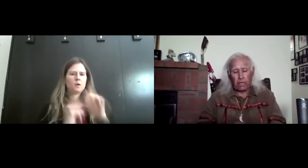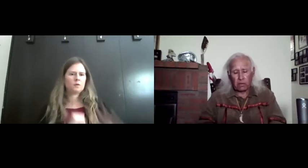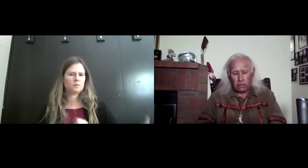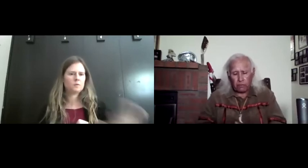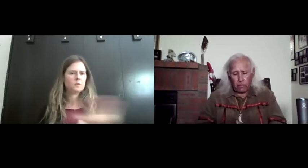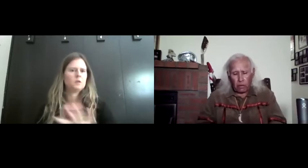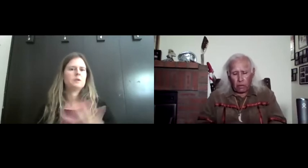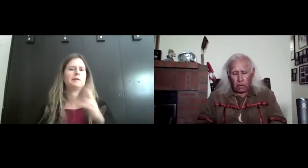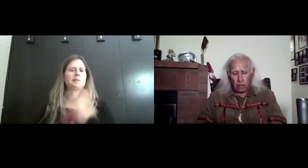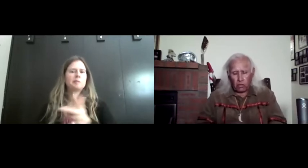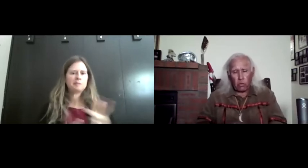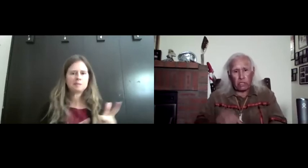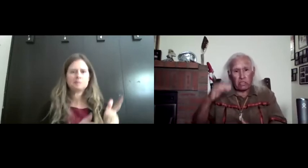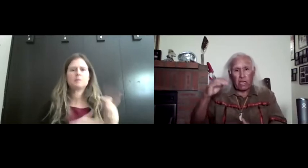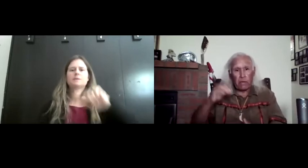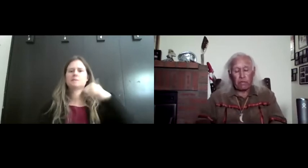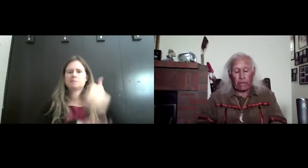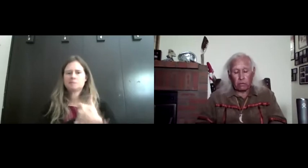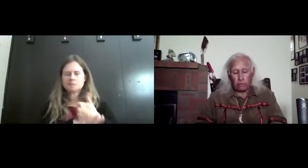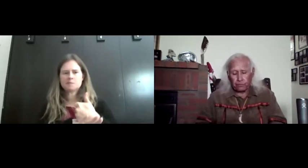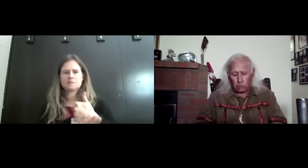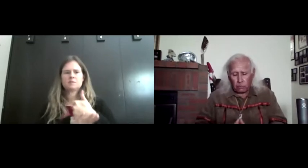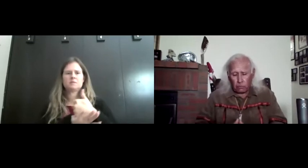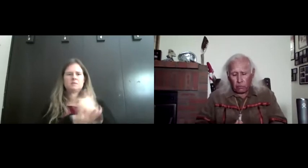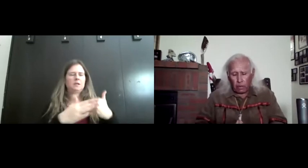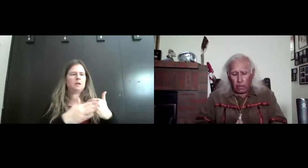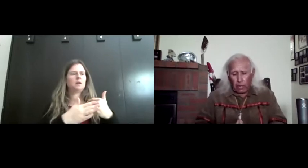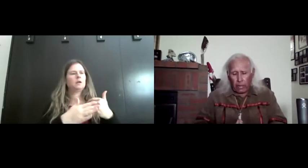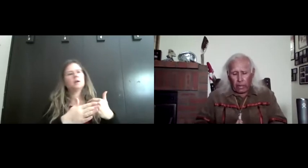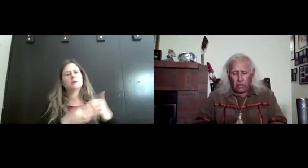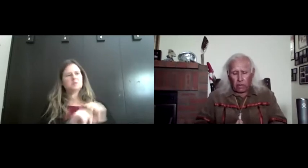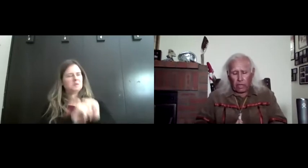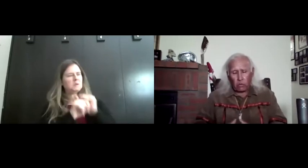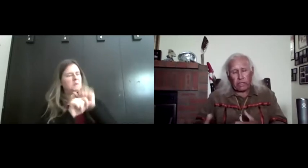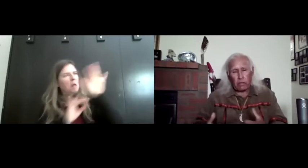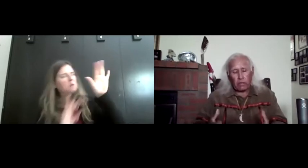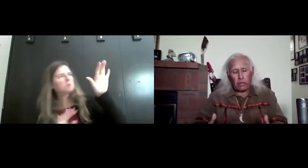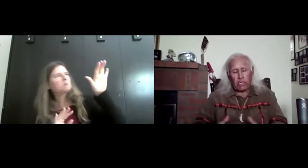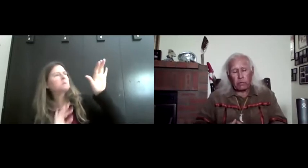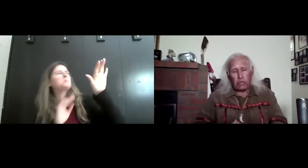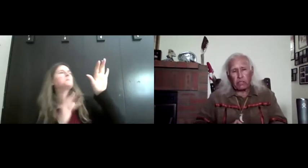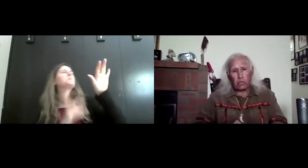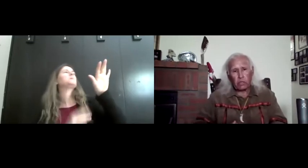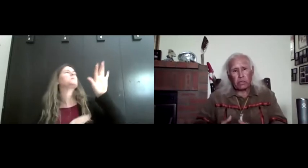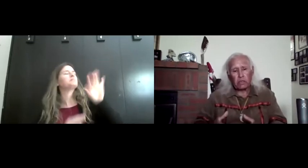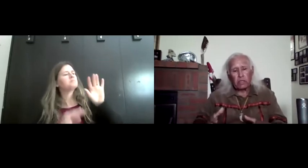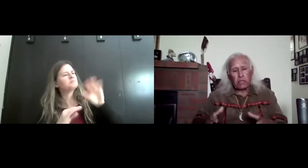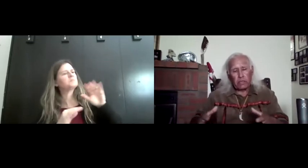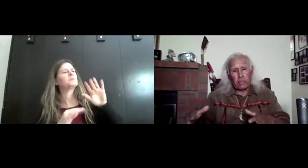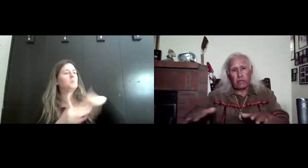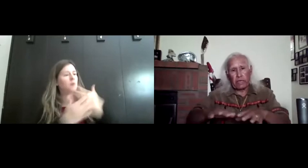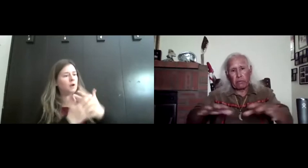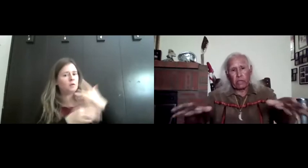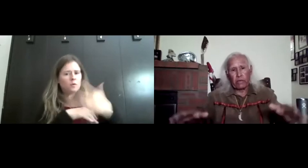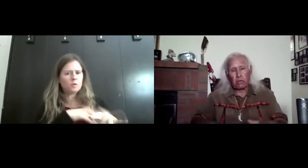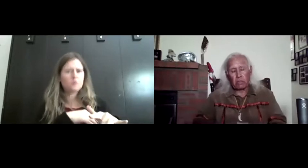parking lot. It's almost at the top of the mountain. And I was there a couple days earlier,